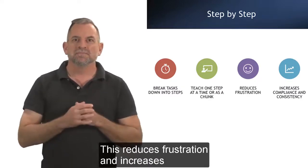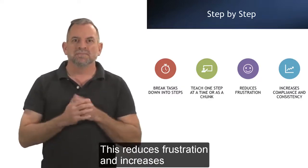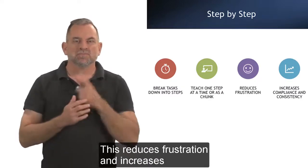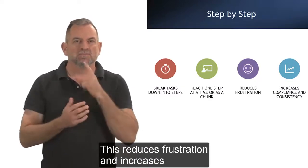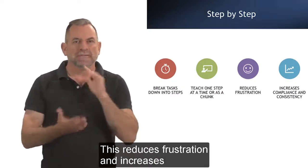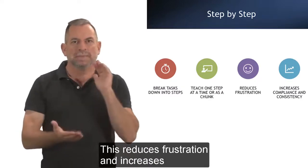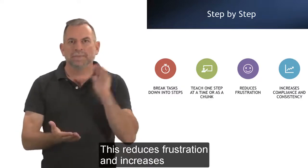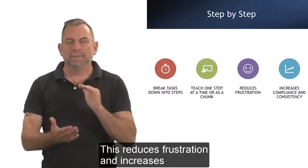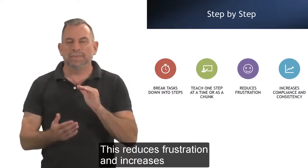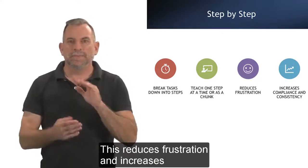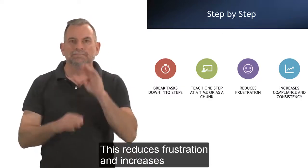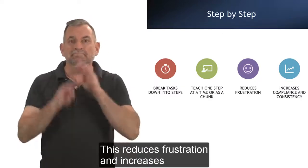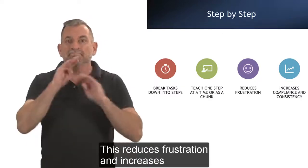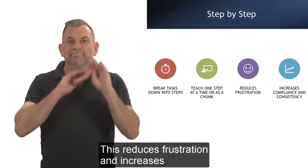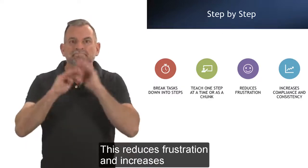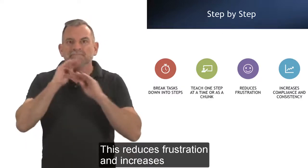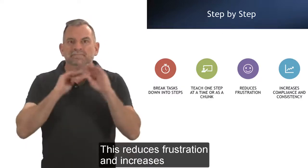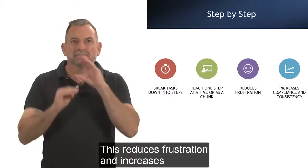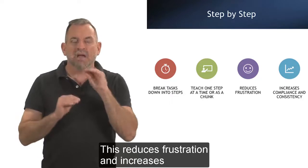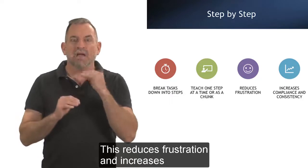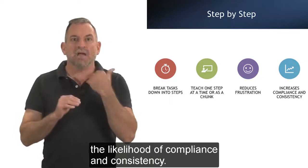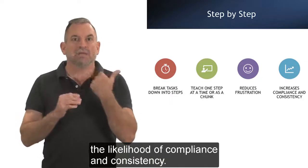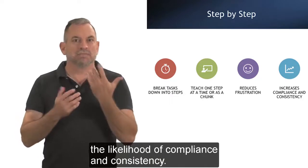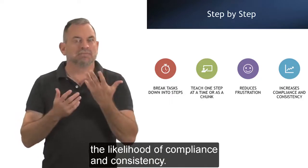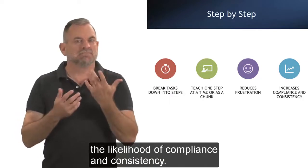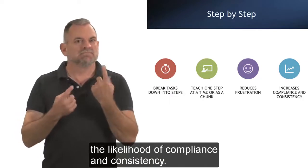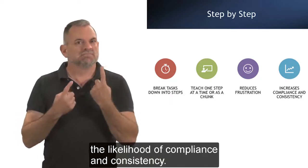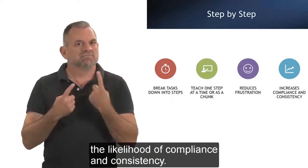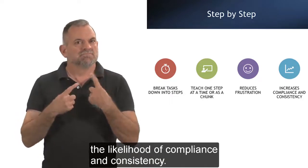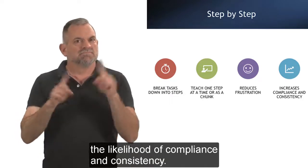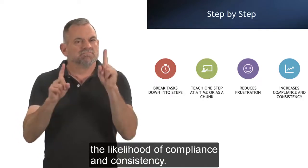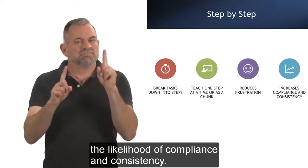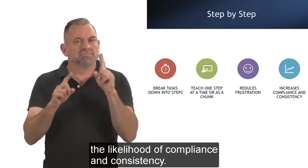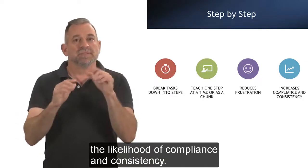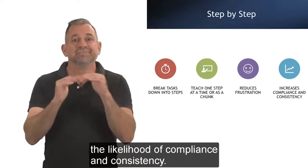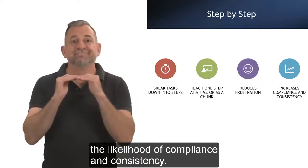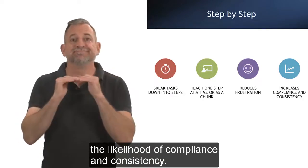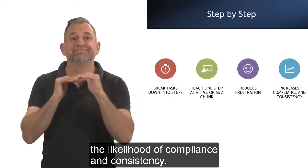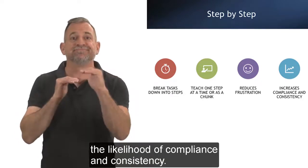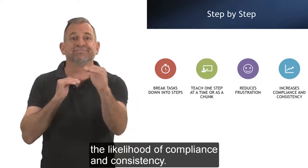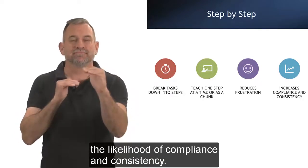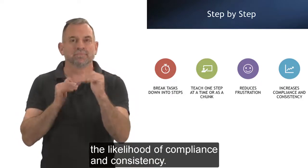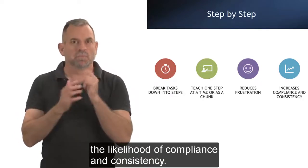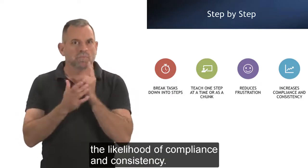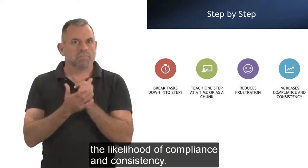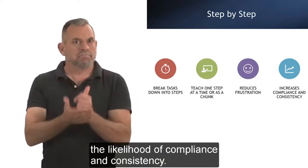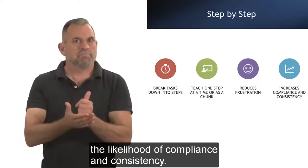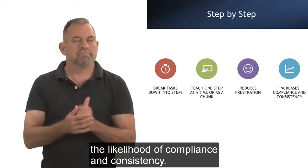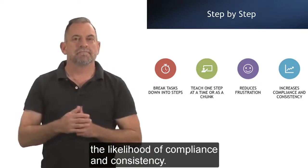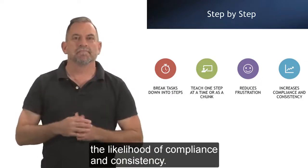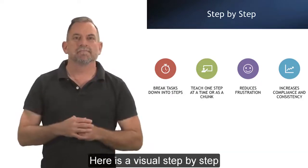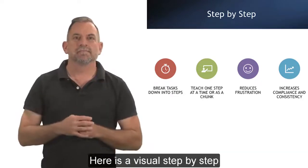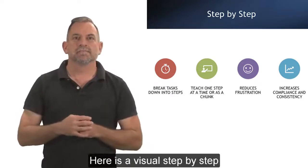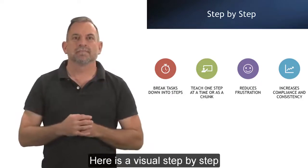This reduces frustration and increases the likelihood of compliance and consistency.